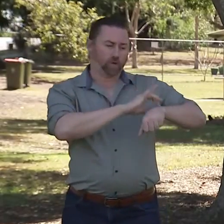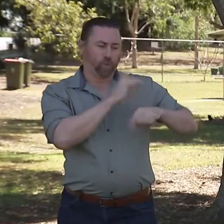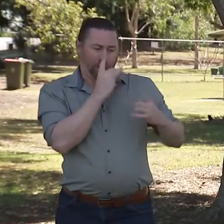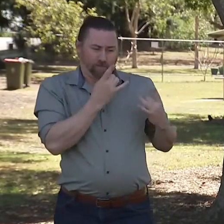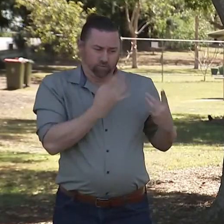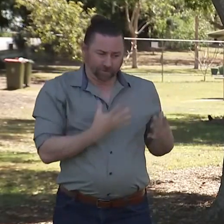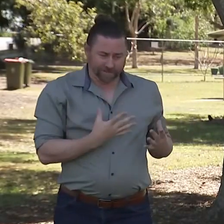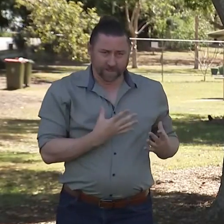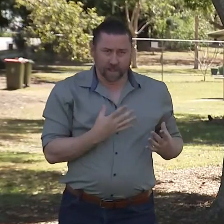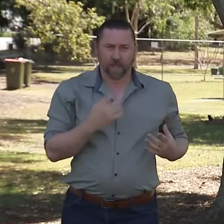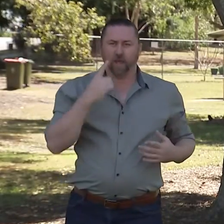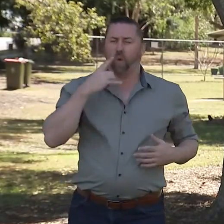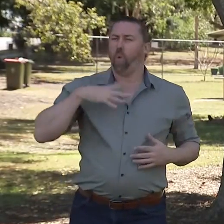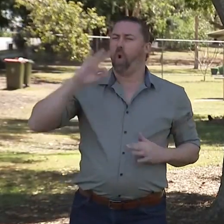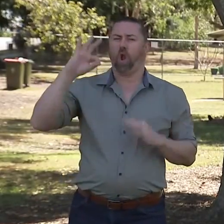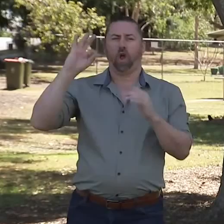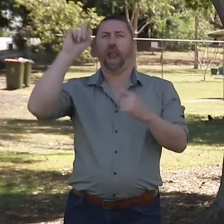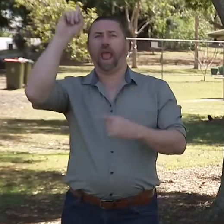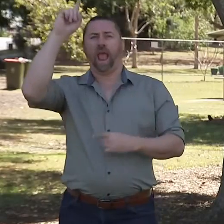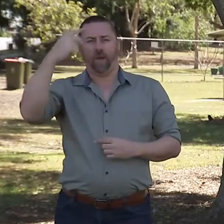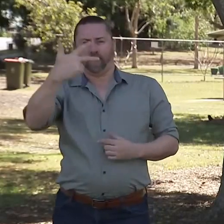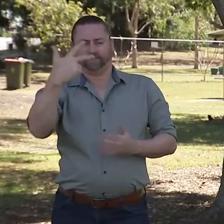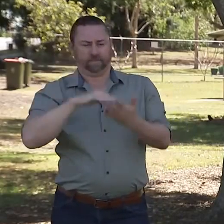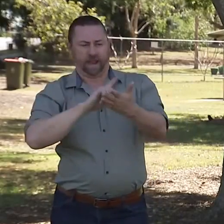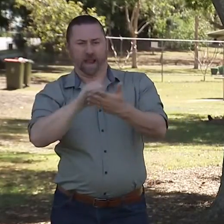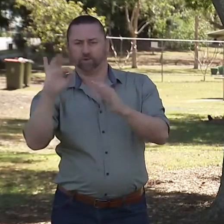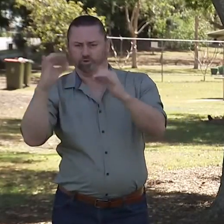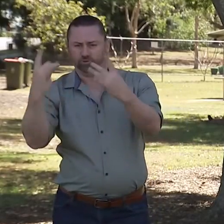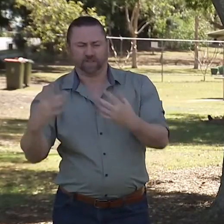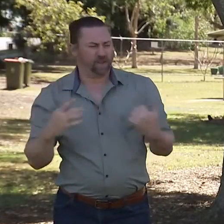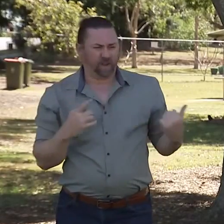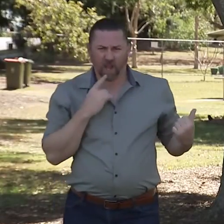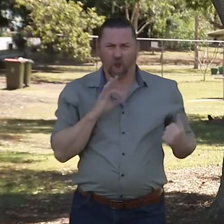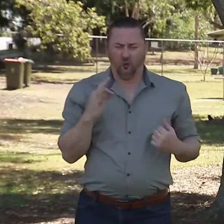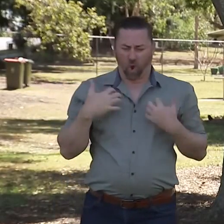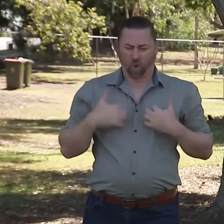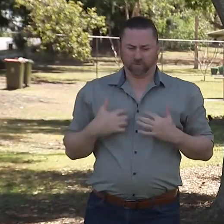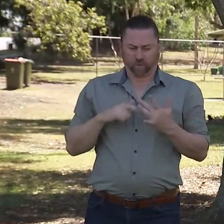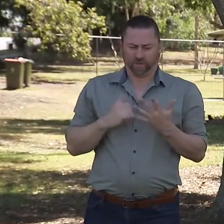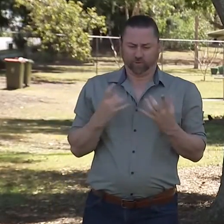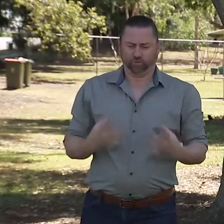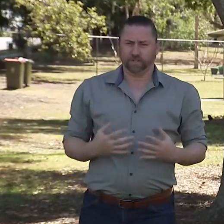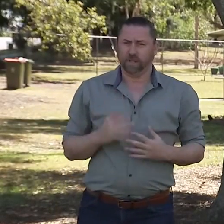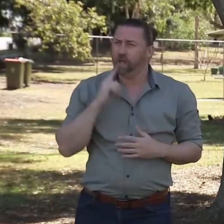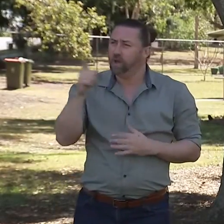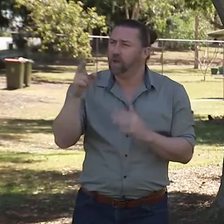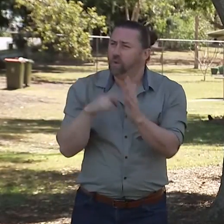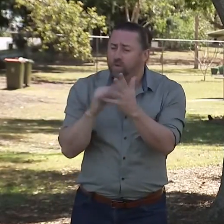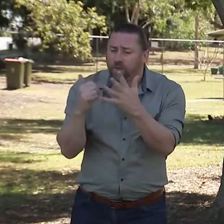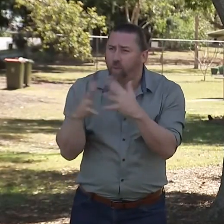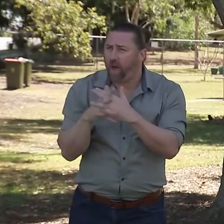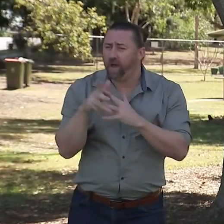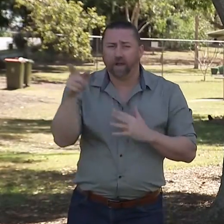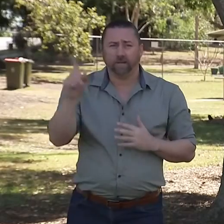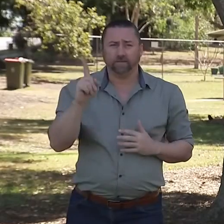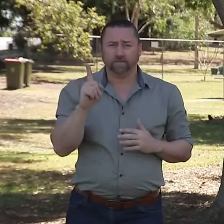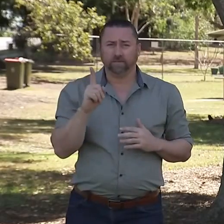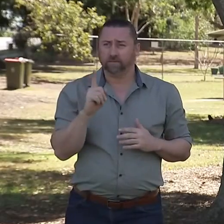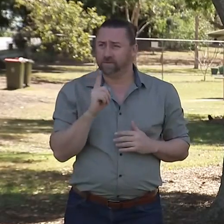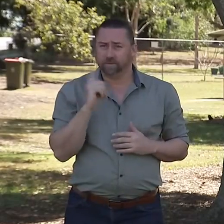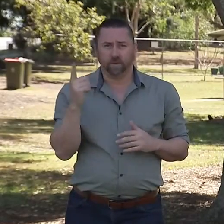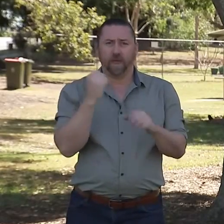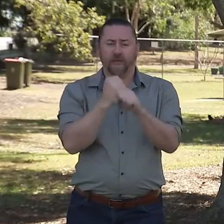I don't think any hospital in the country would say they're ready. Okay? Anything else? Wales, have you got any remarks about